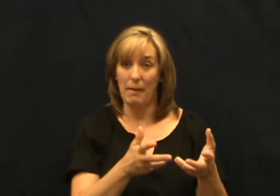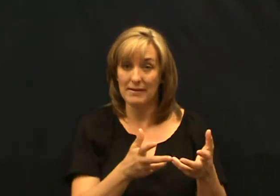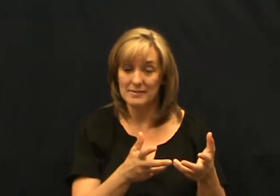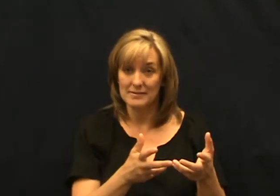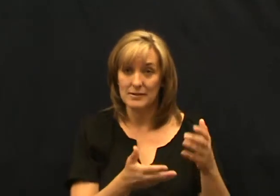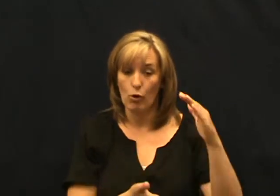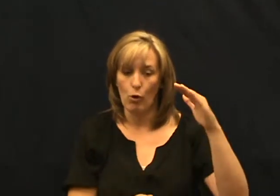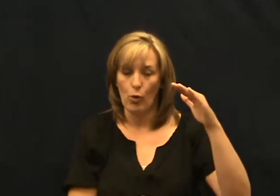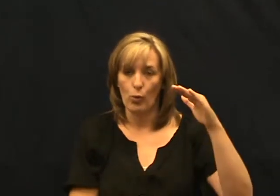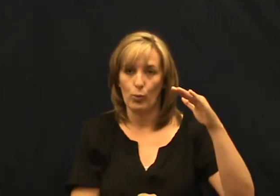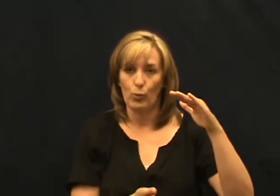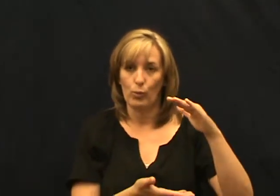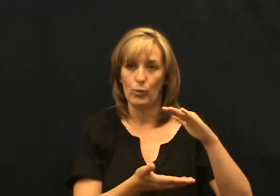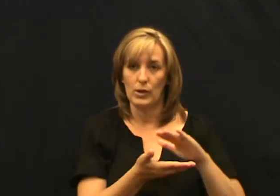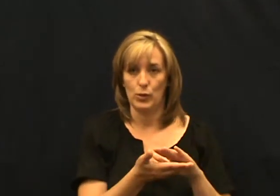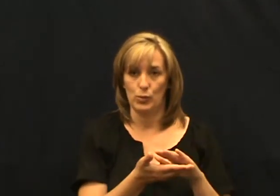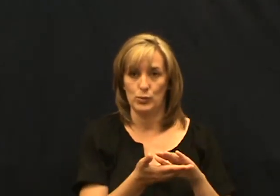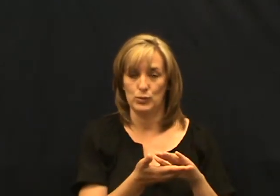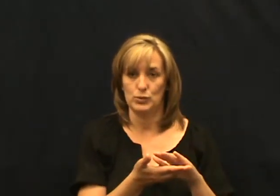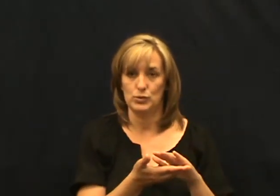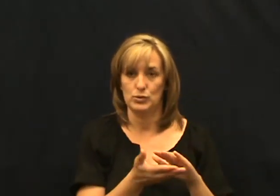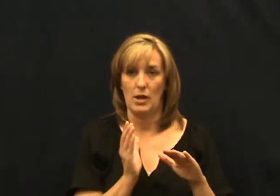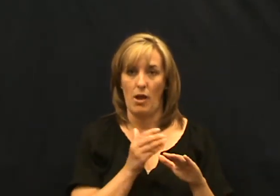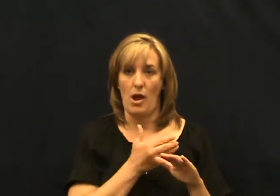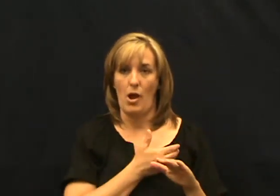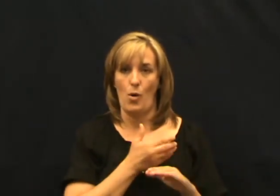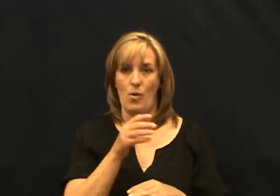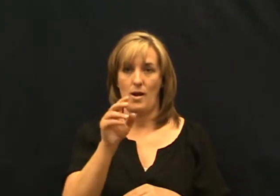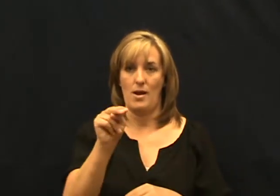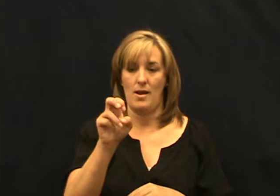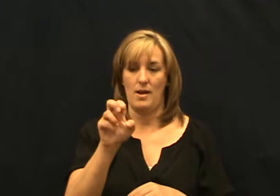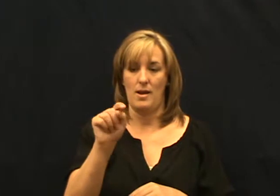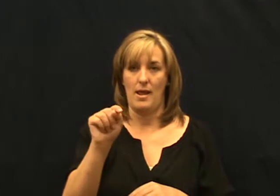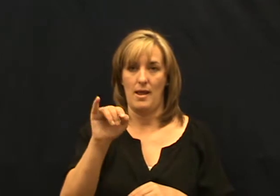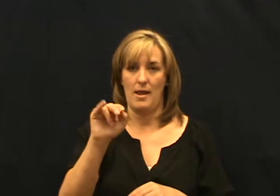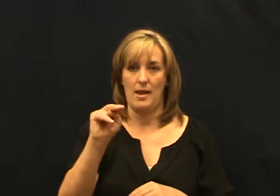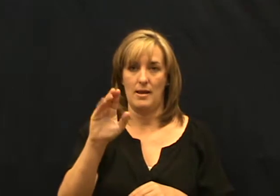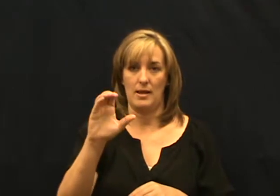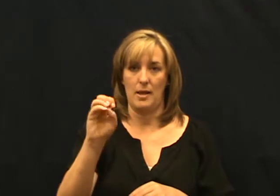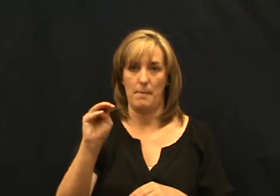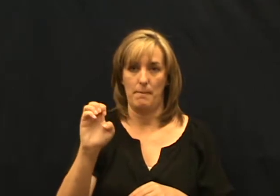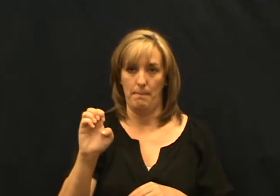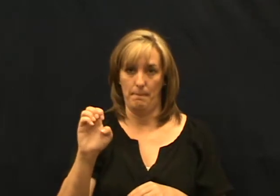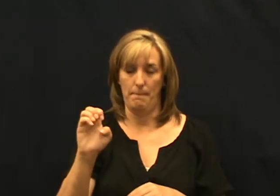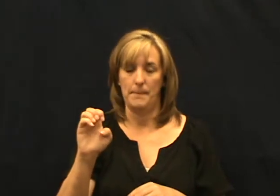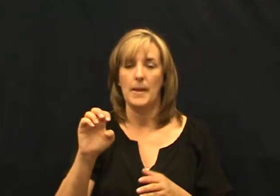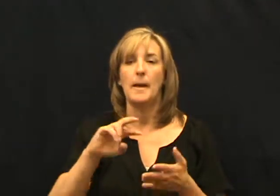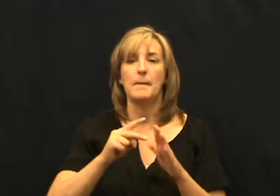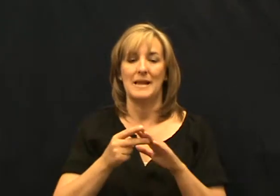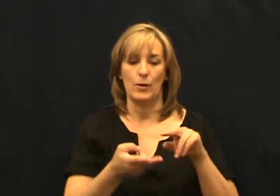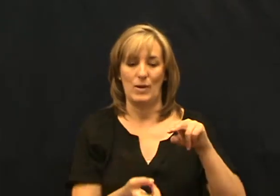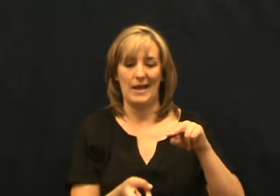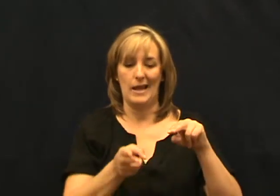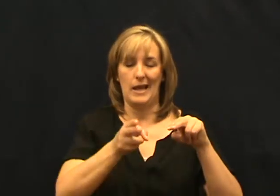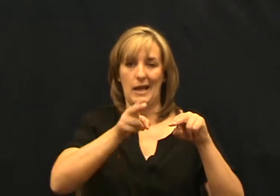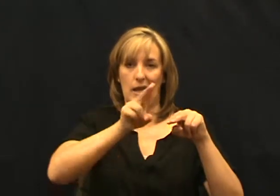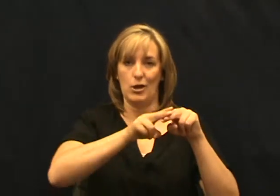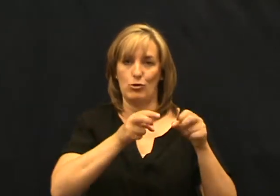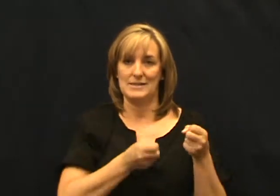reduce our net income, and so we increase an expense with the debit, and our cash